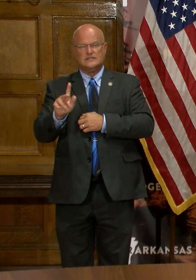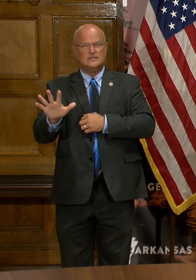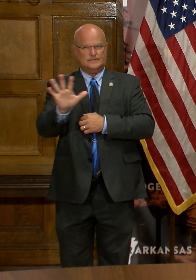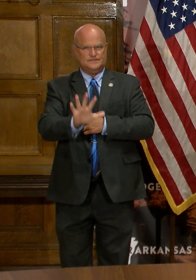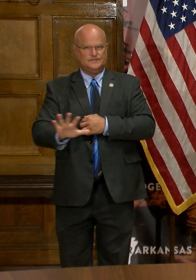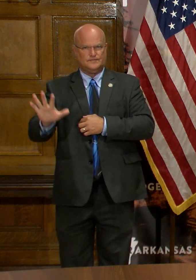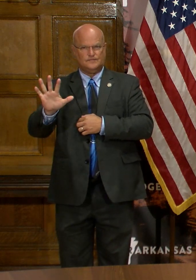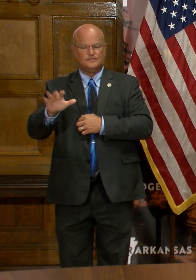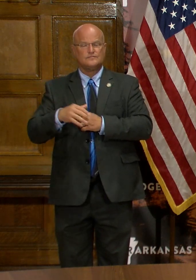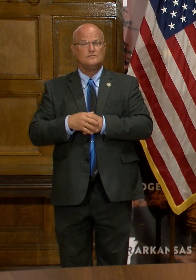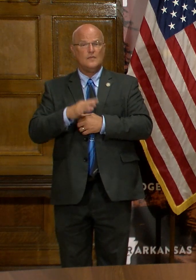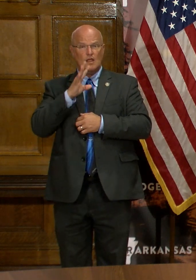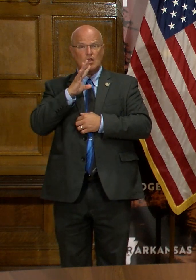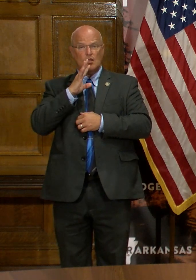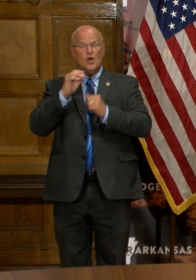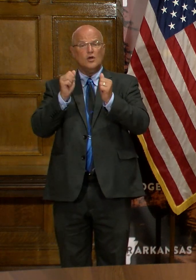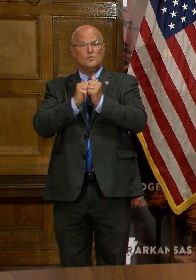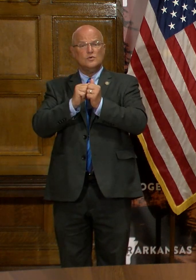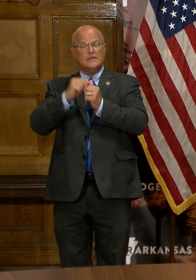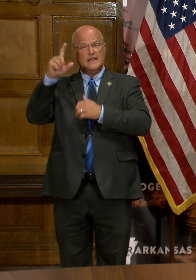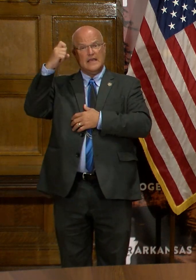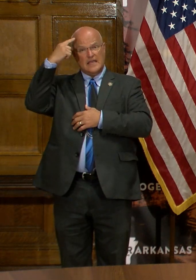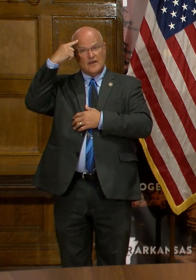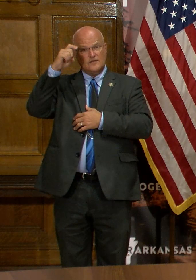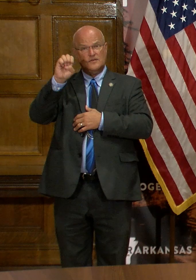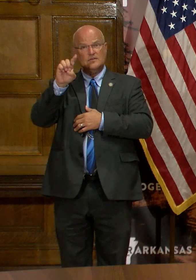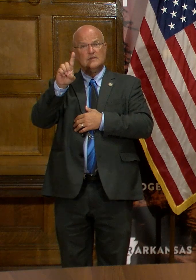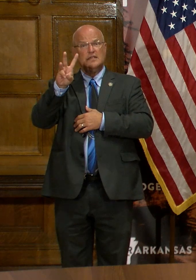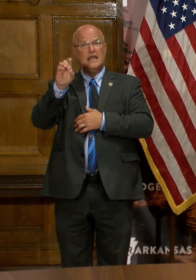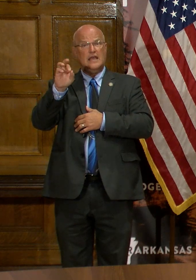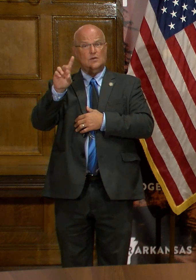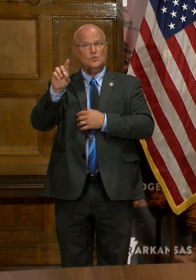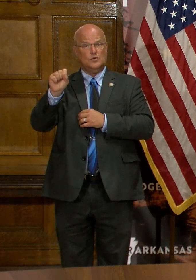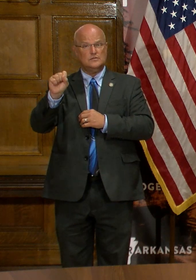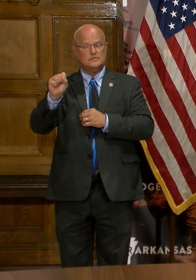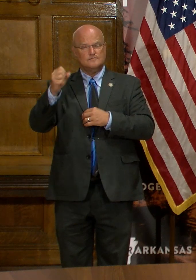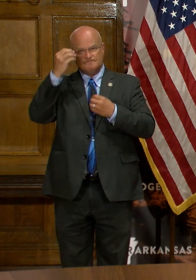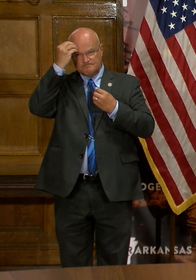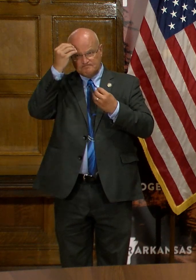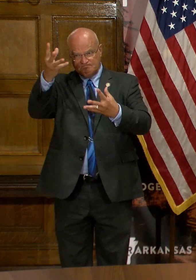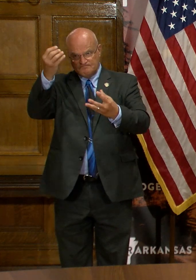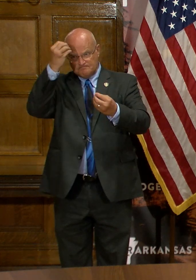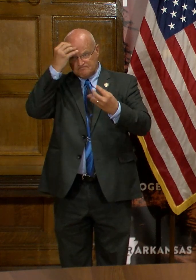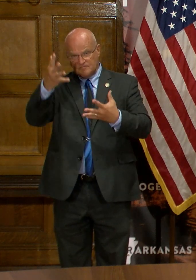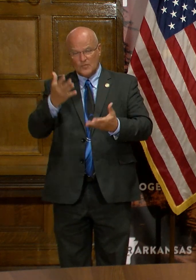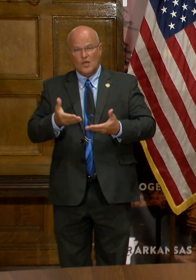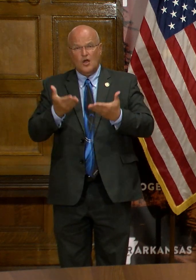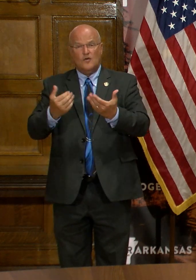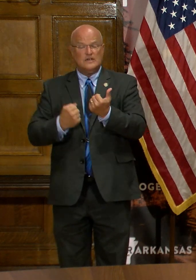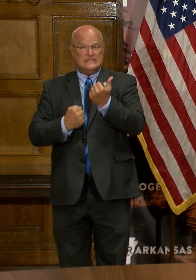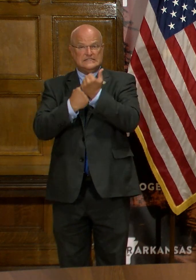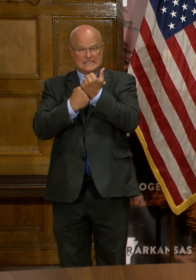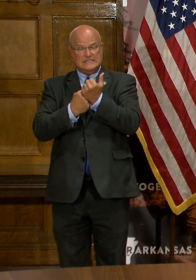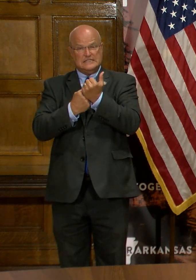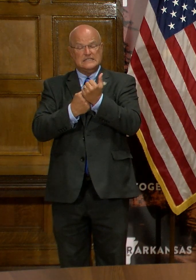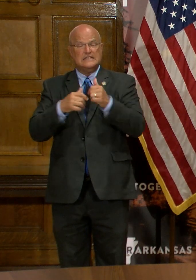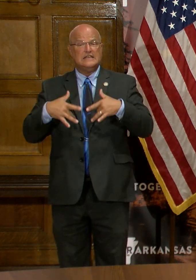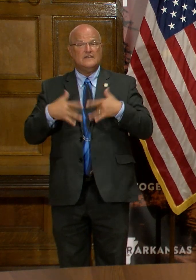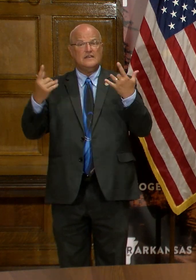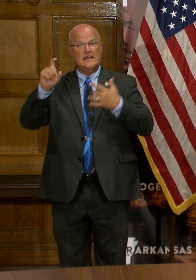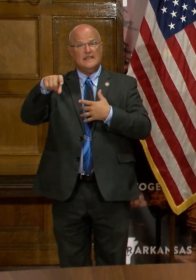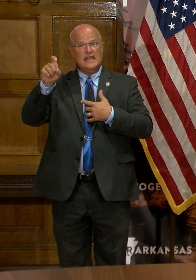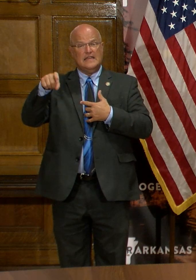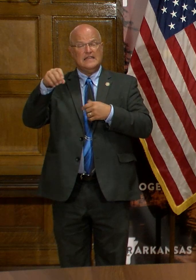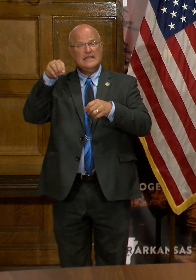talked to Governor John Bell Edwards, communicated with him, and offered our assistance in the event they need